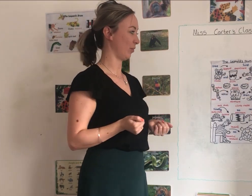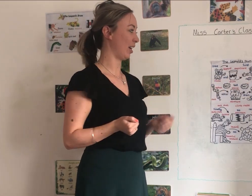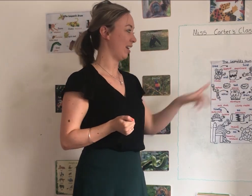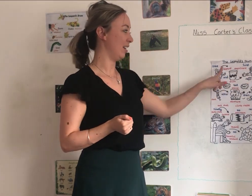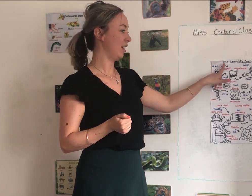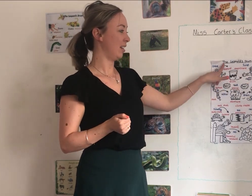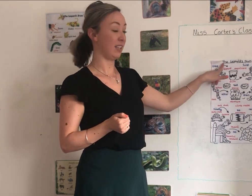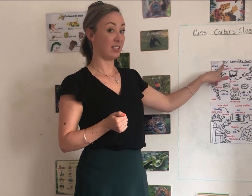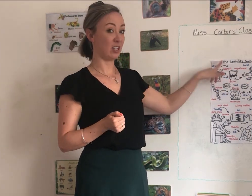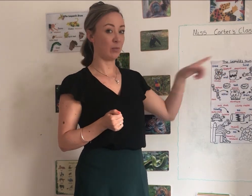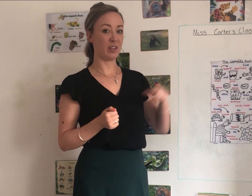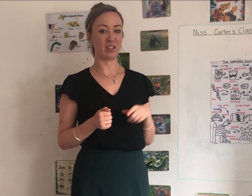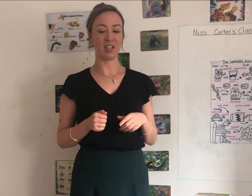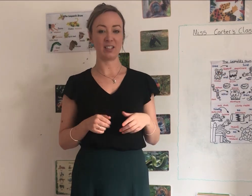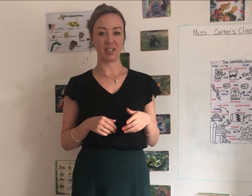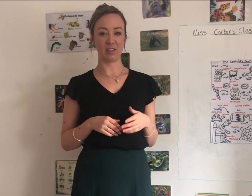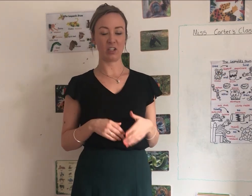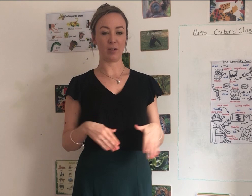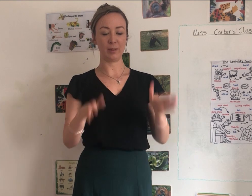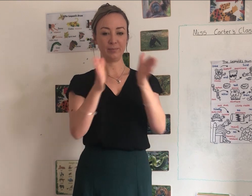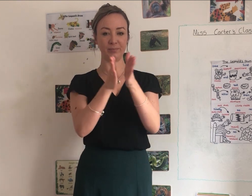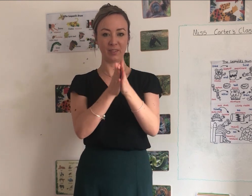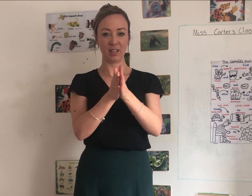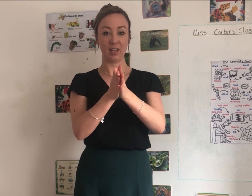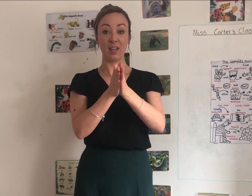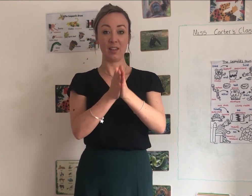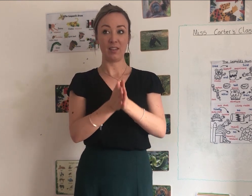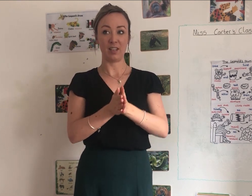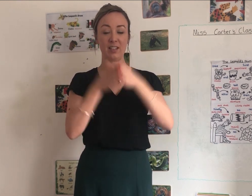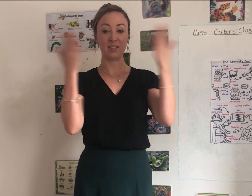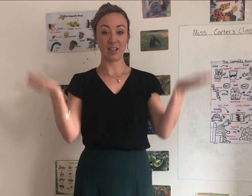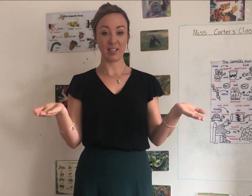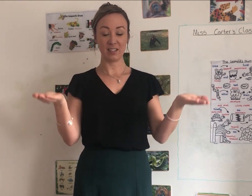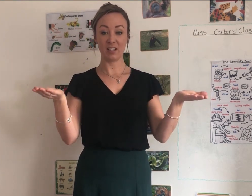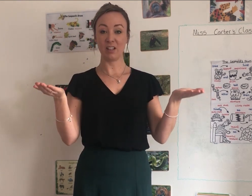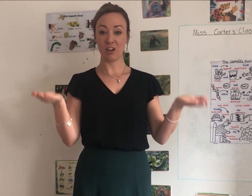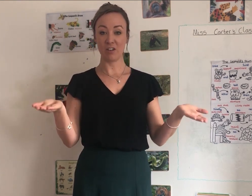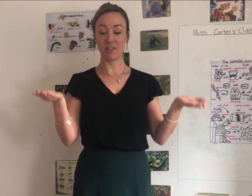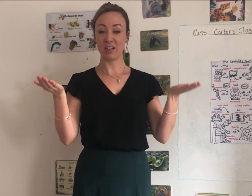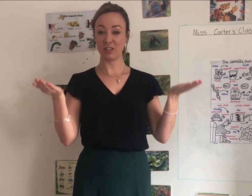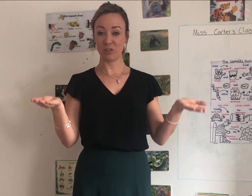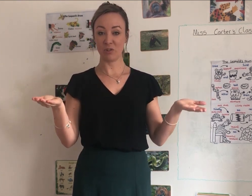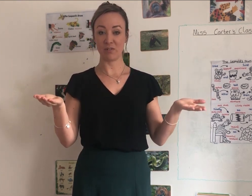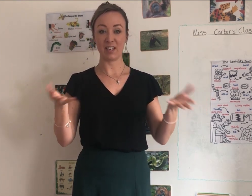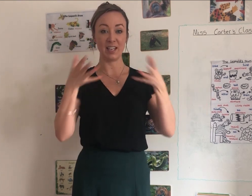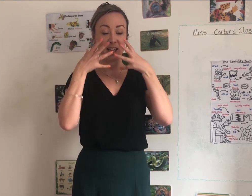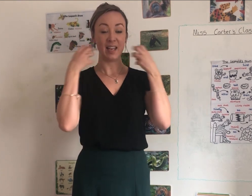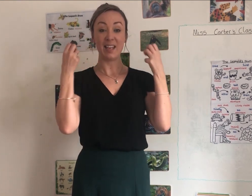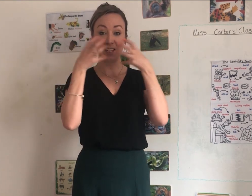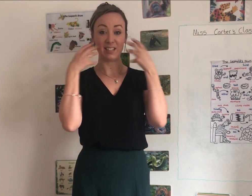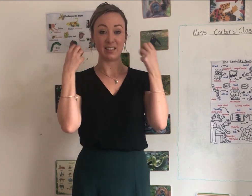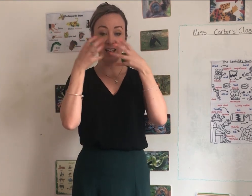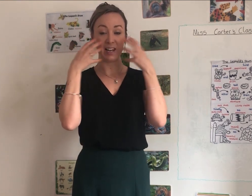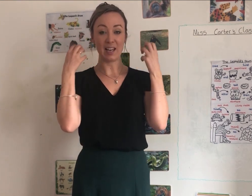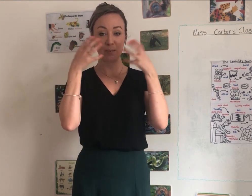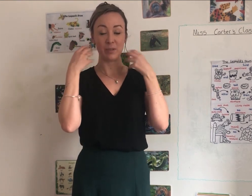Okay, let's start with the title at the top. The title of our story is The